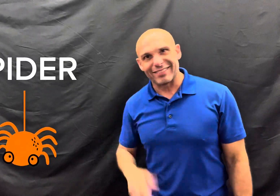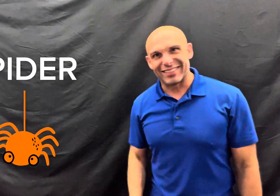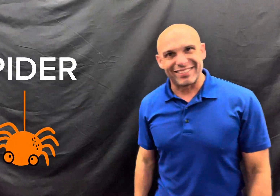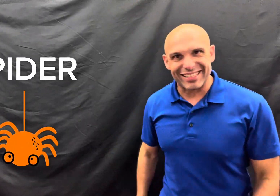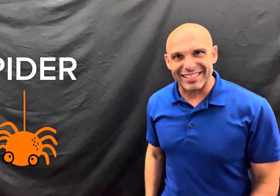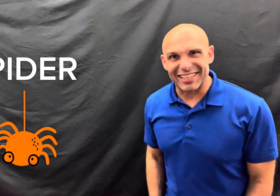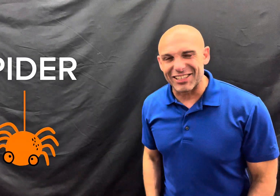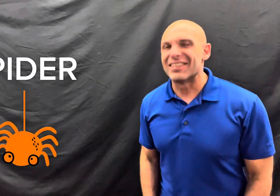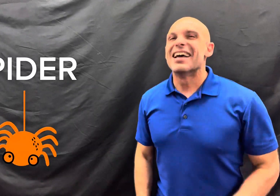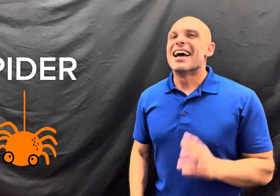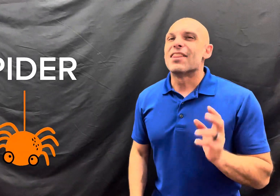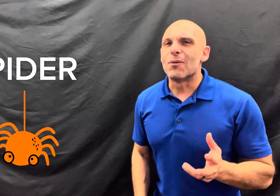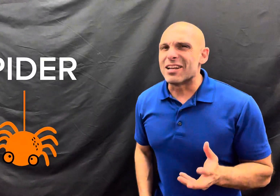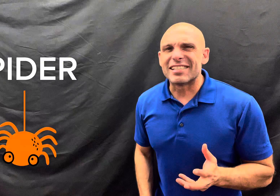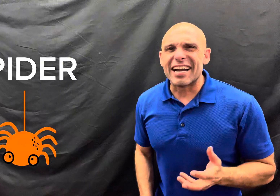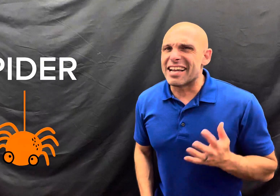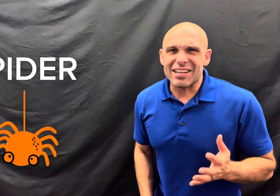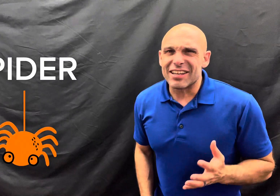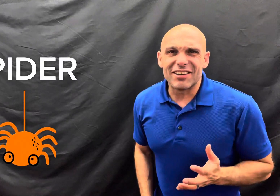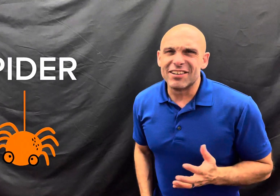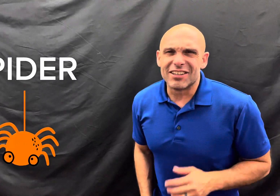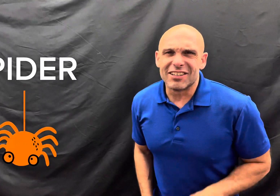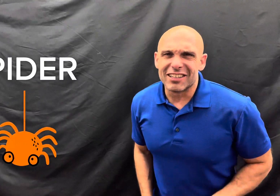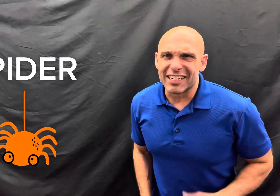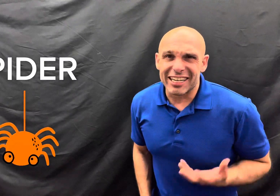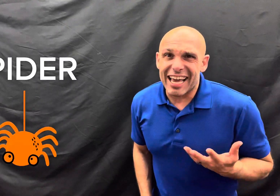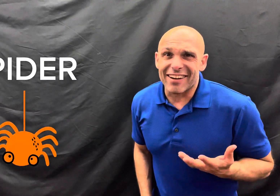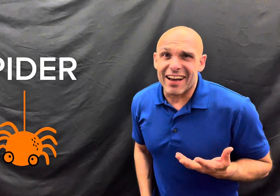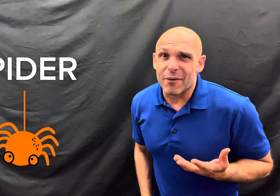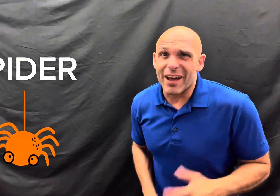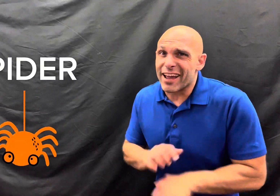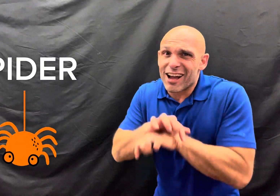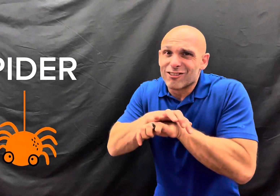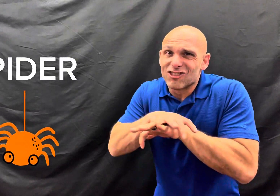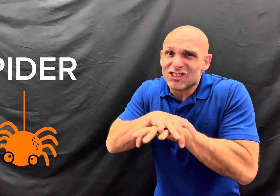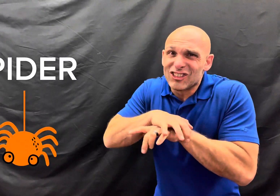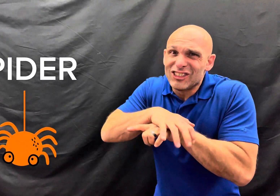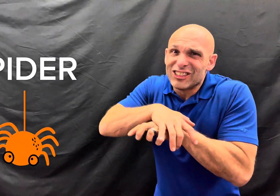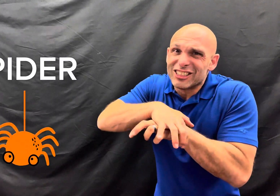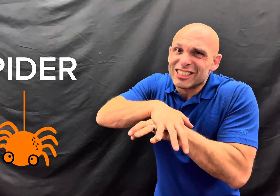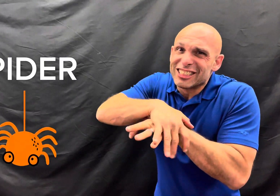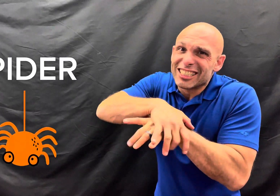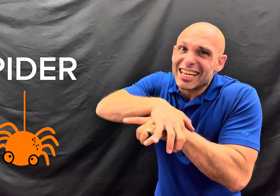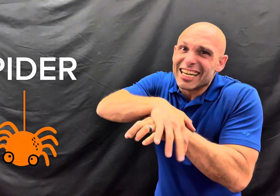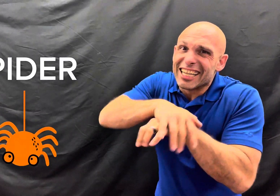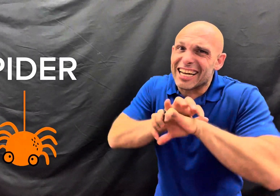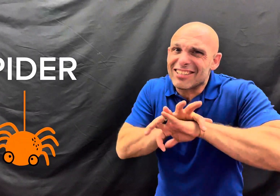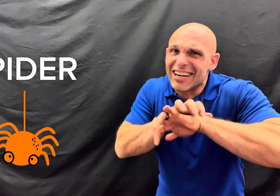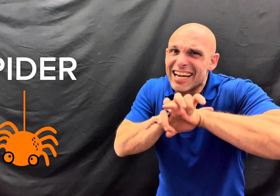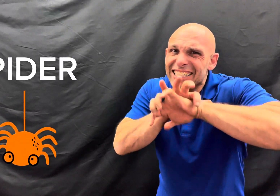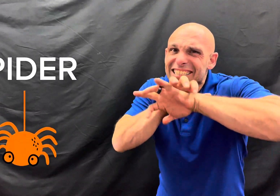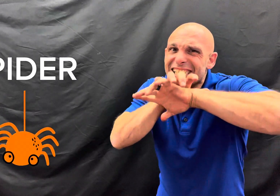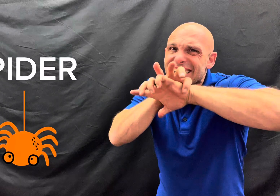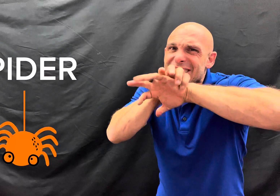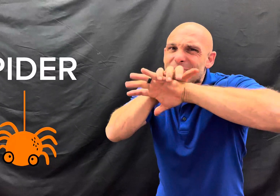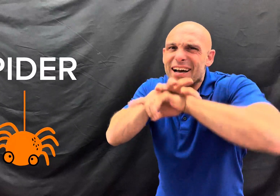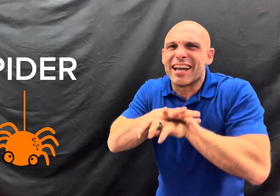I was a teenager. The way you sign it, you're going to get it right away. That's right.